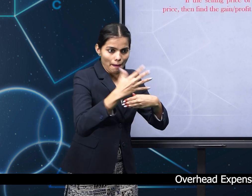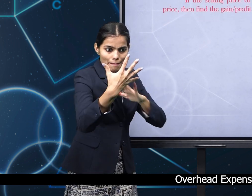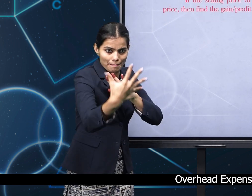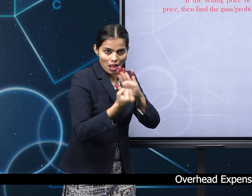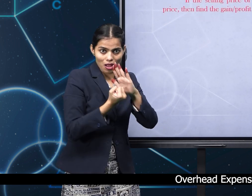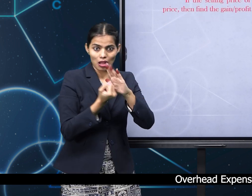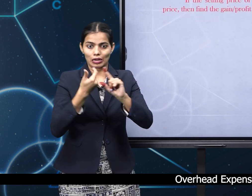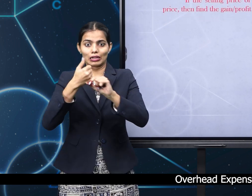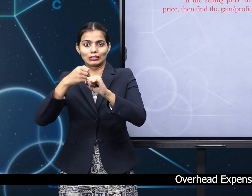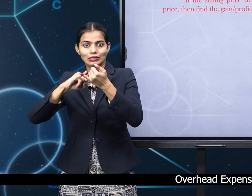and GST.